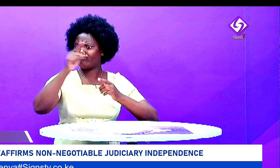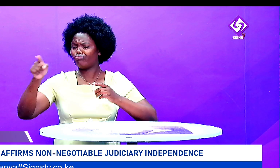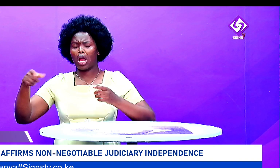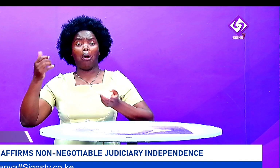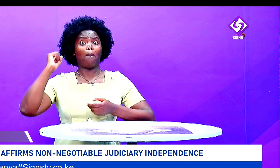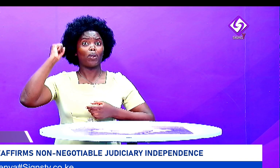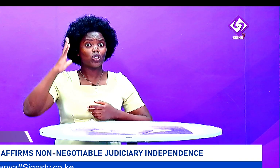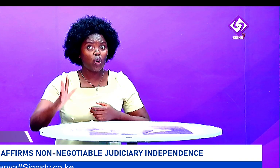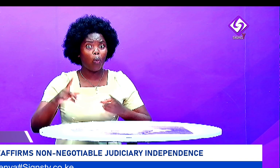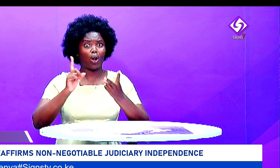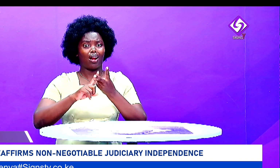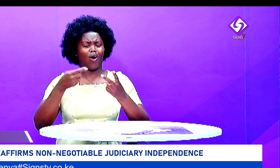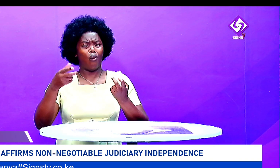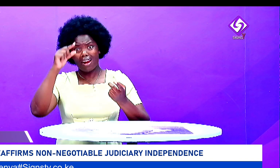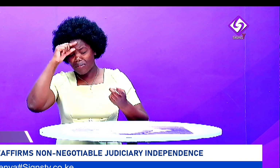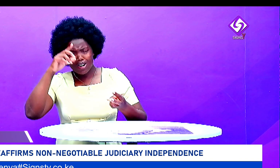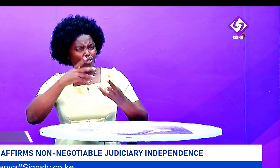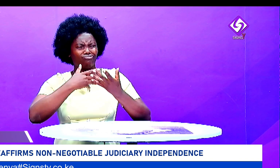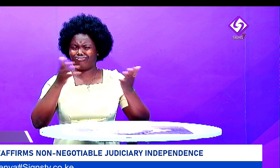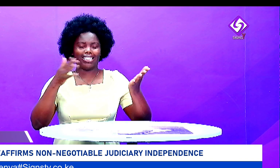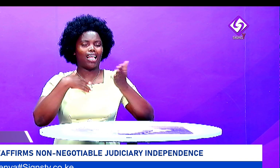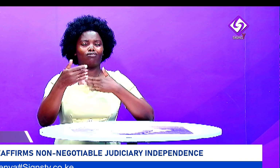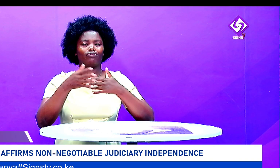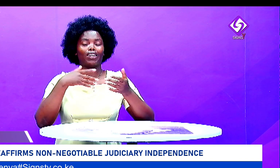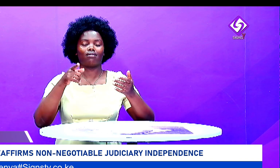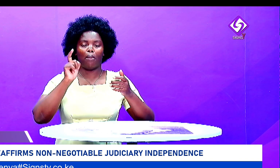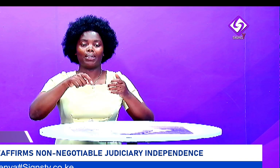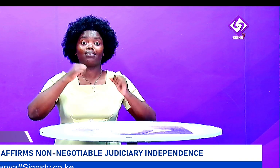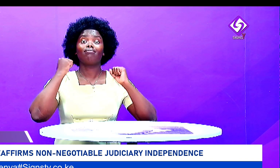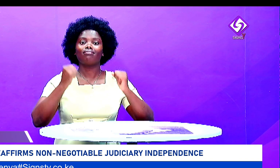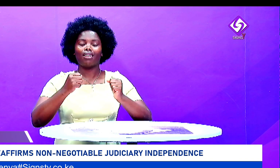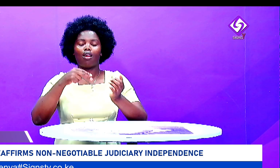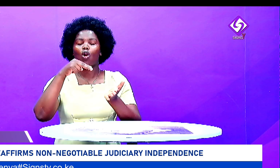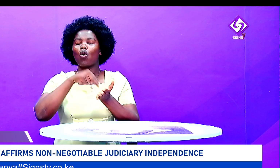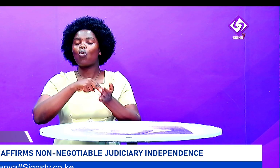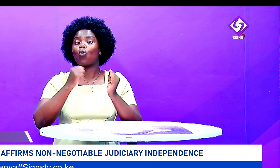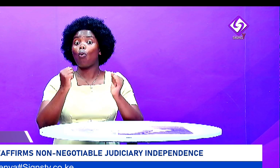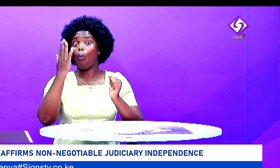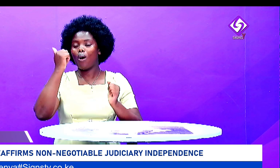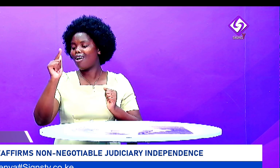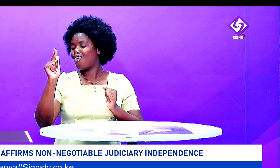independence, and how they've warned politicians that everyone must follow the